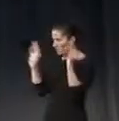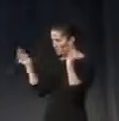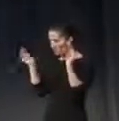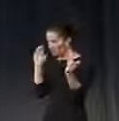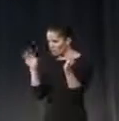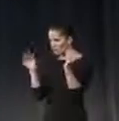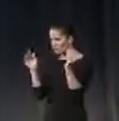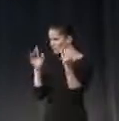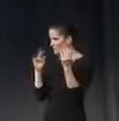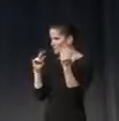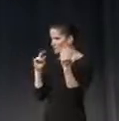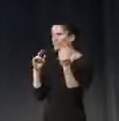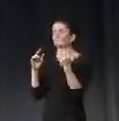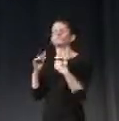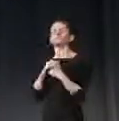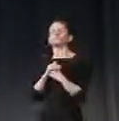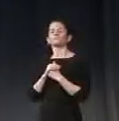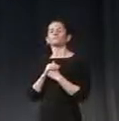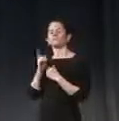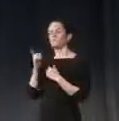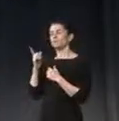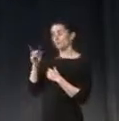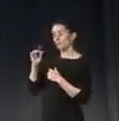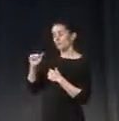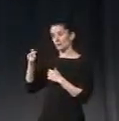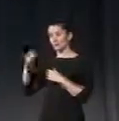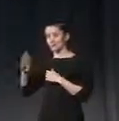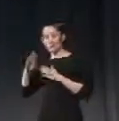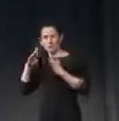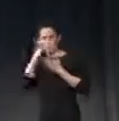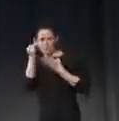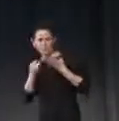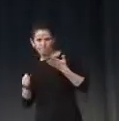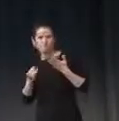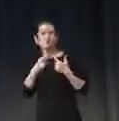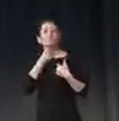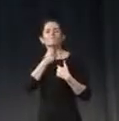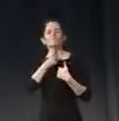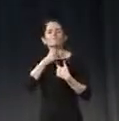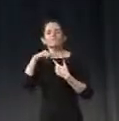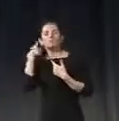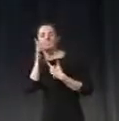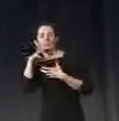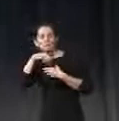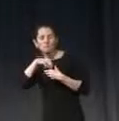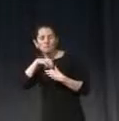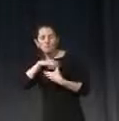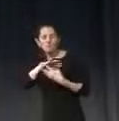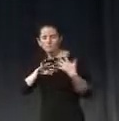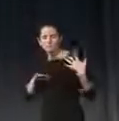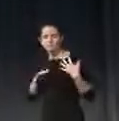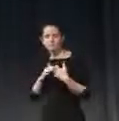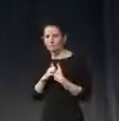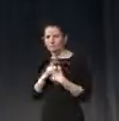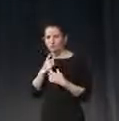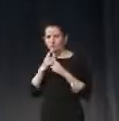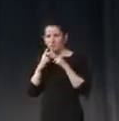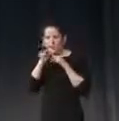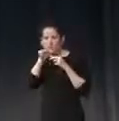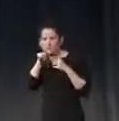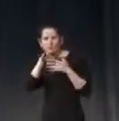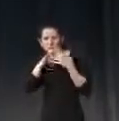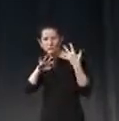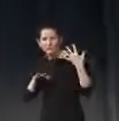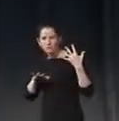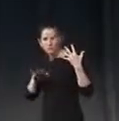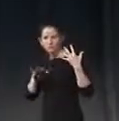their mouths and throats, pointing out the hidden organs in their vocal tracts. Central to articulation training, Bell employed the